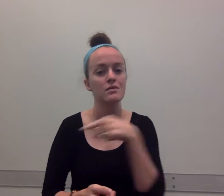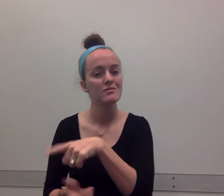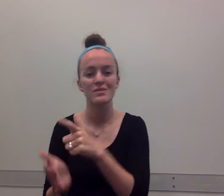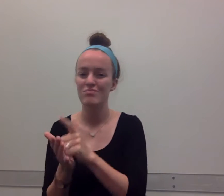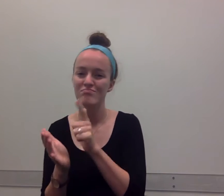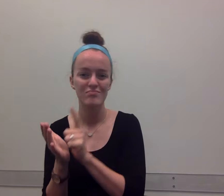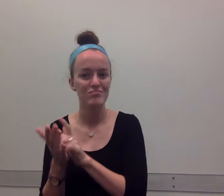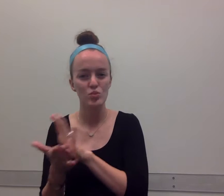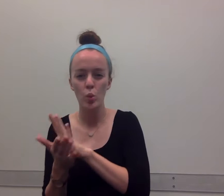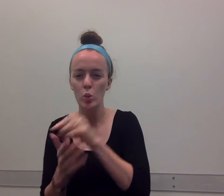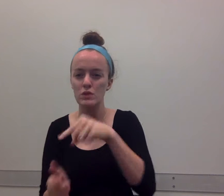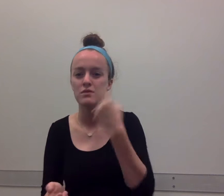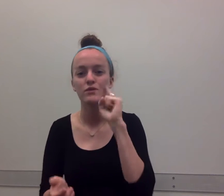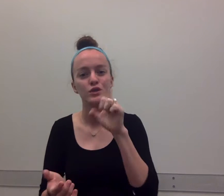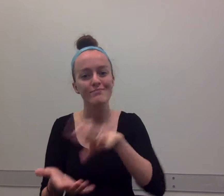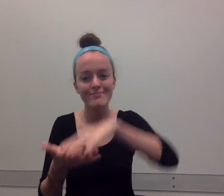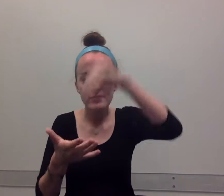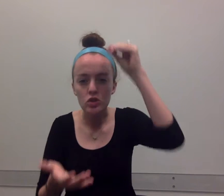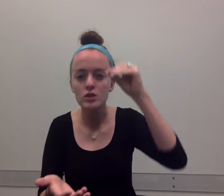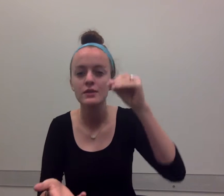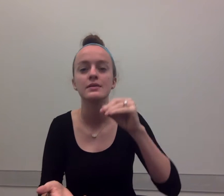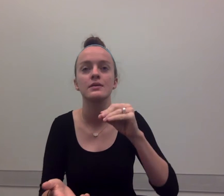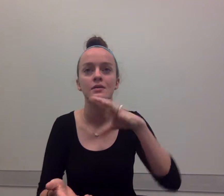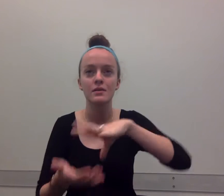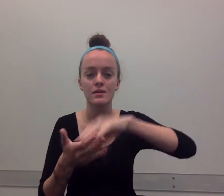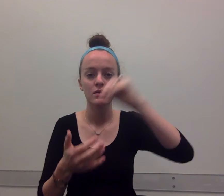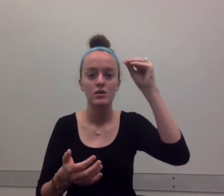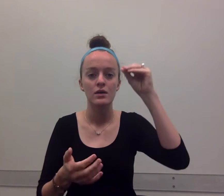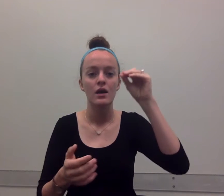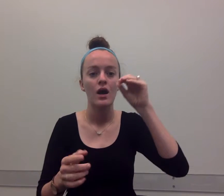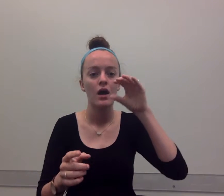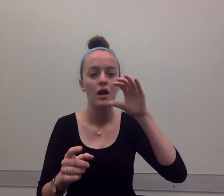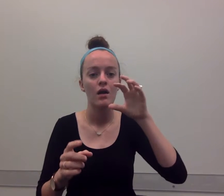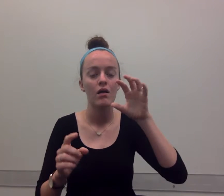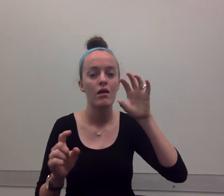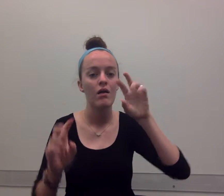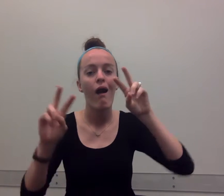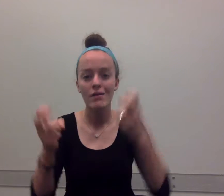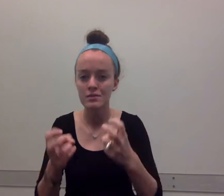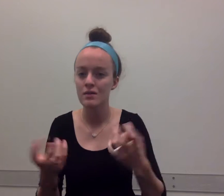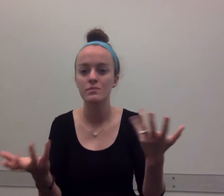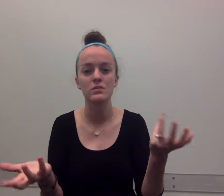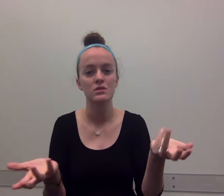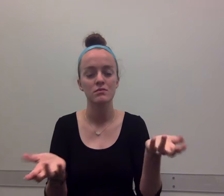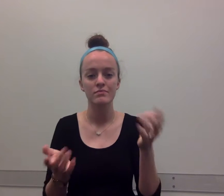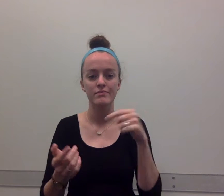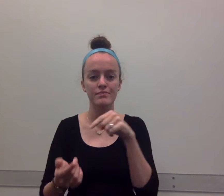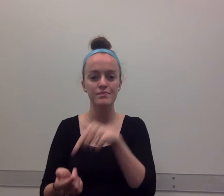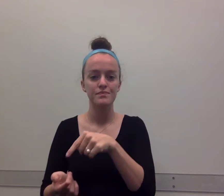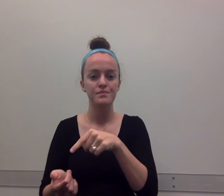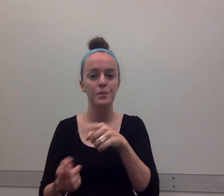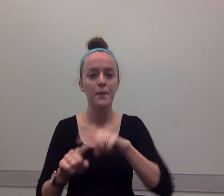for academia and learning basic concepts, there's so much more to the legal field